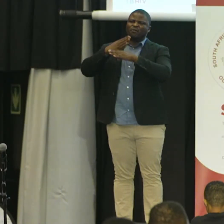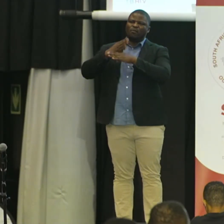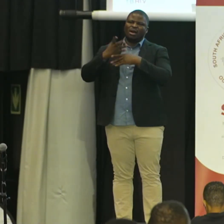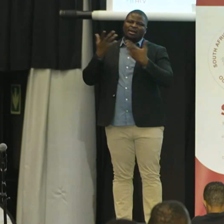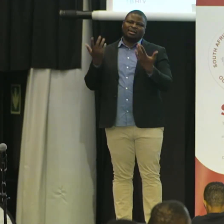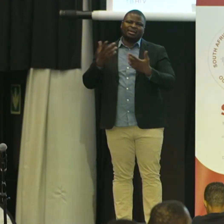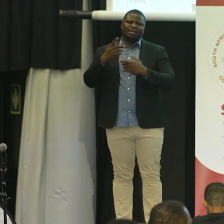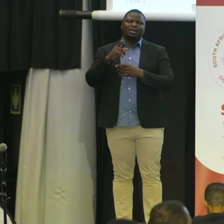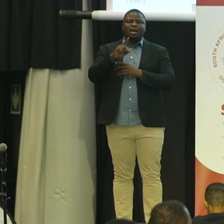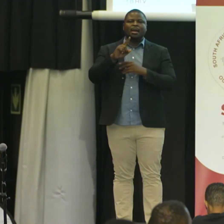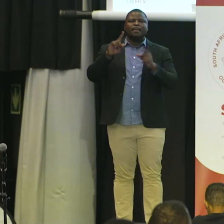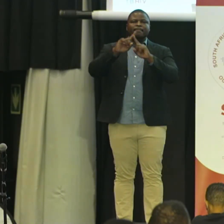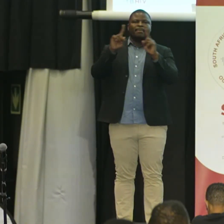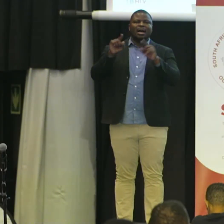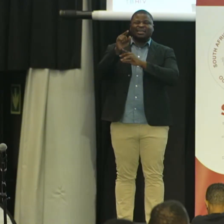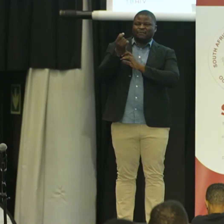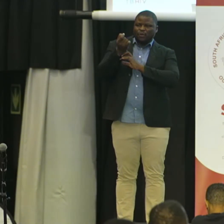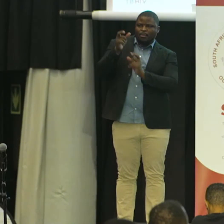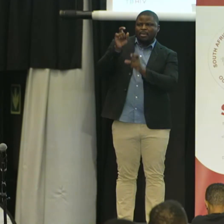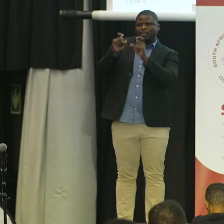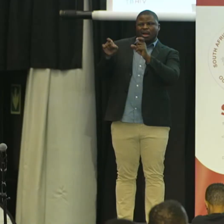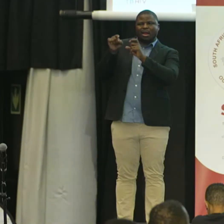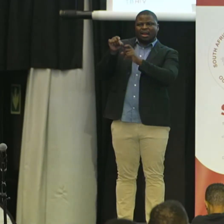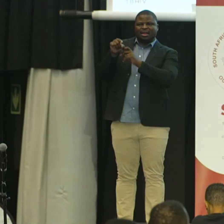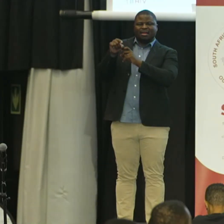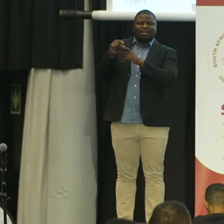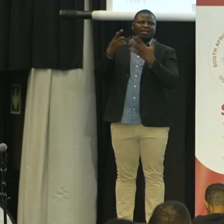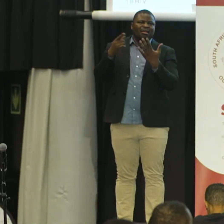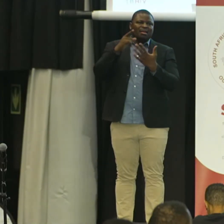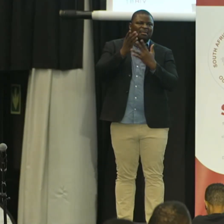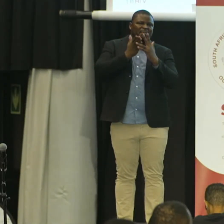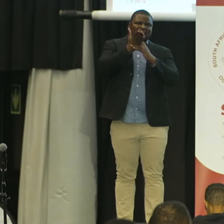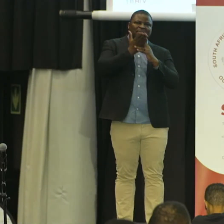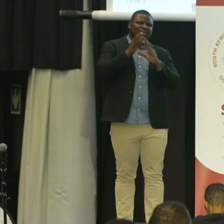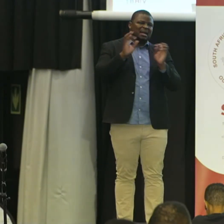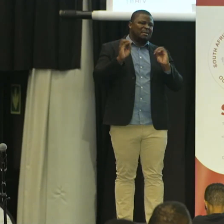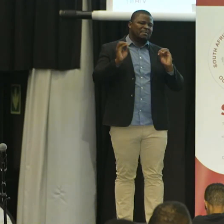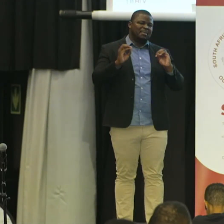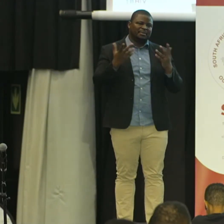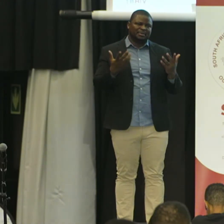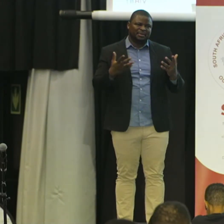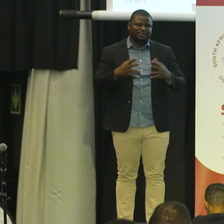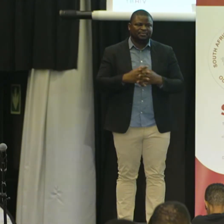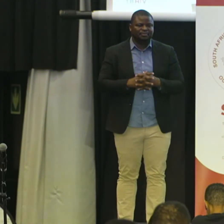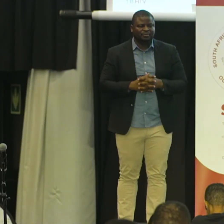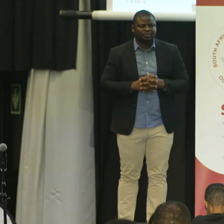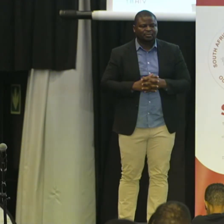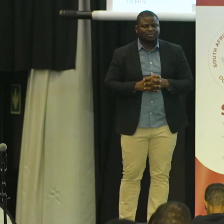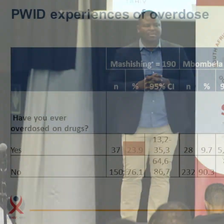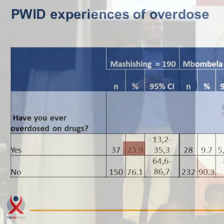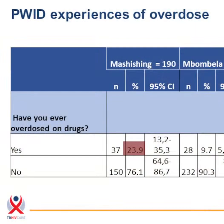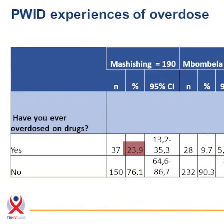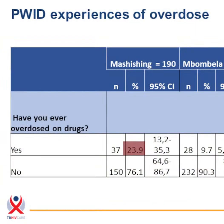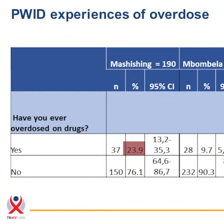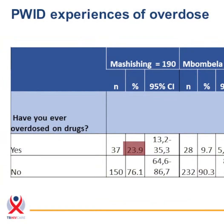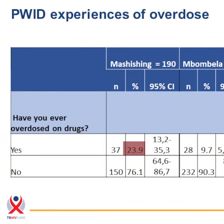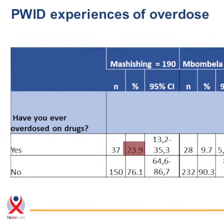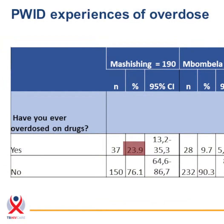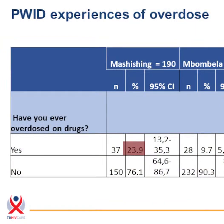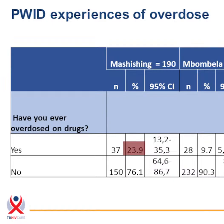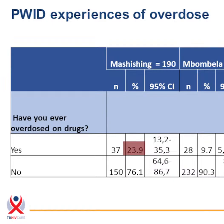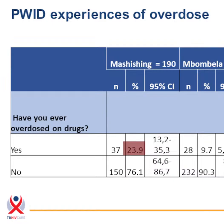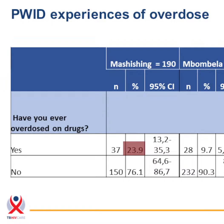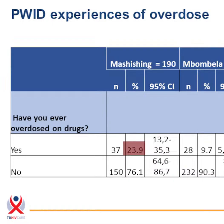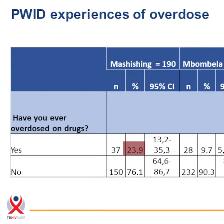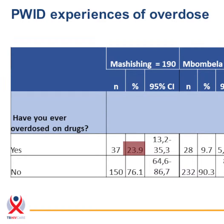really insufficient numbers of people are accessing that. Overdose, I'm not going to go too much into this, but just to